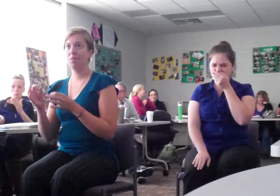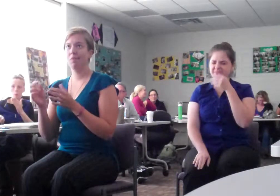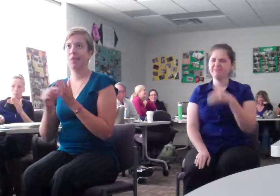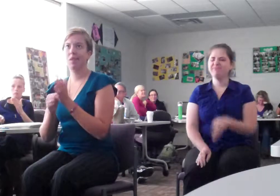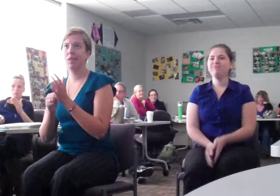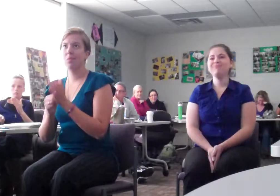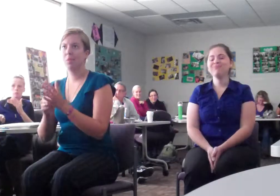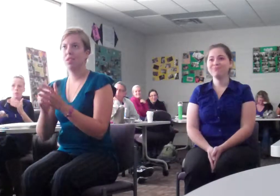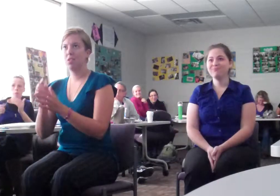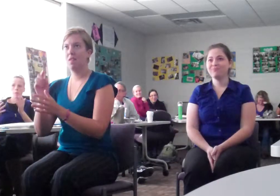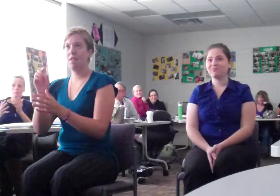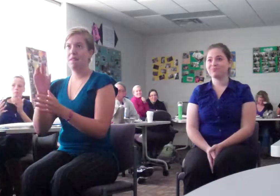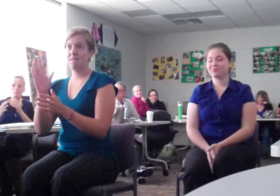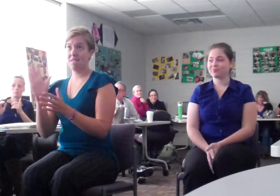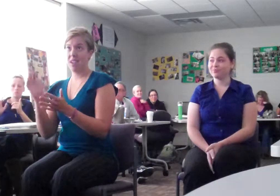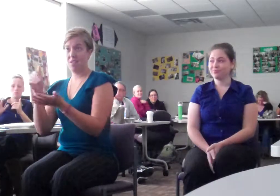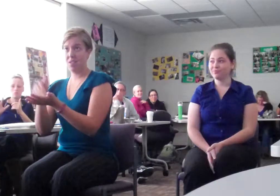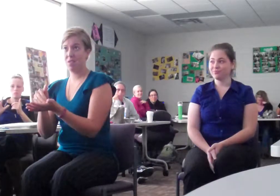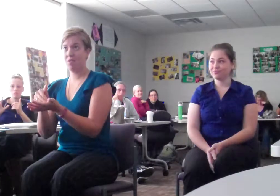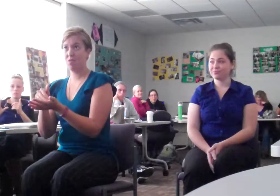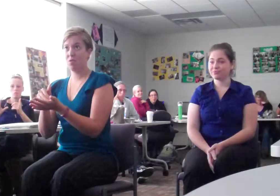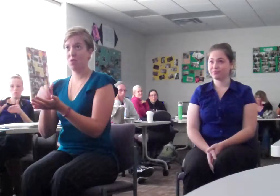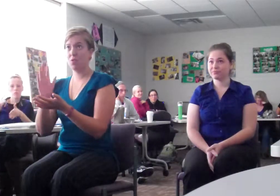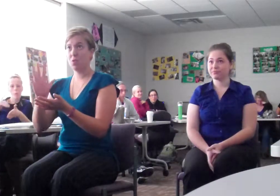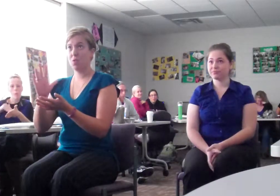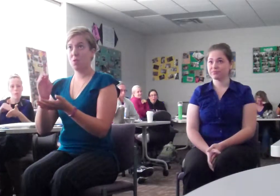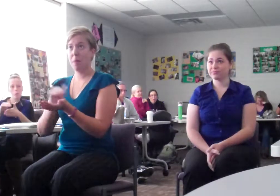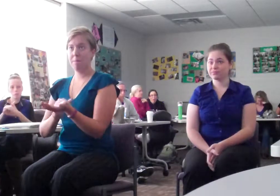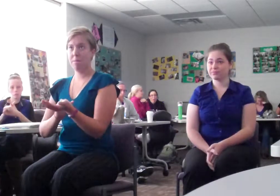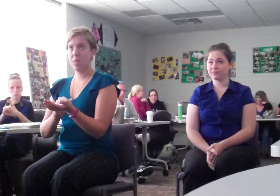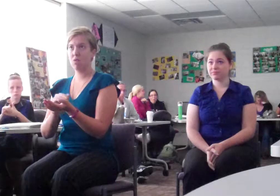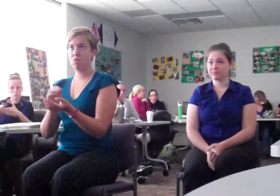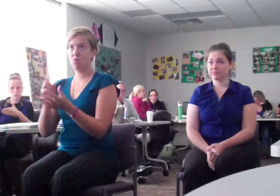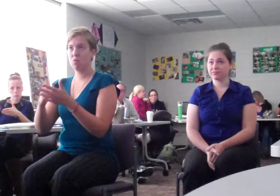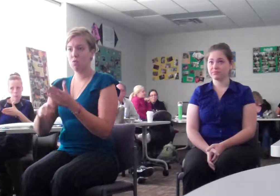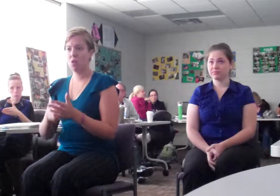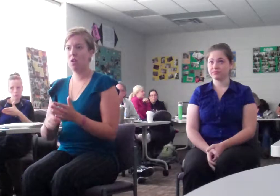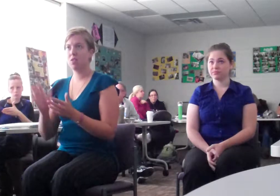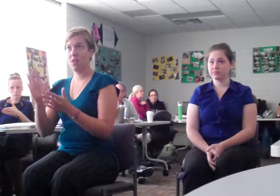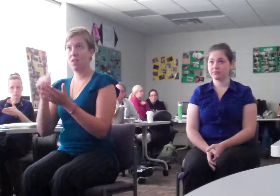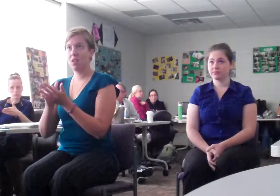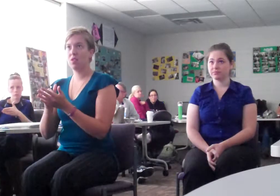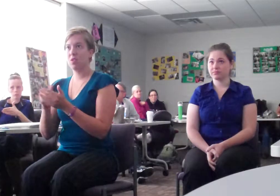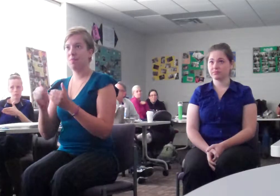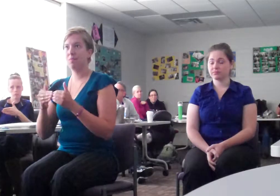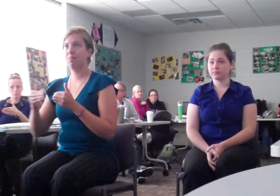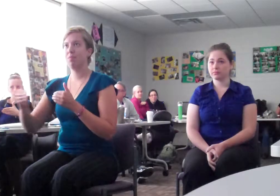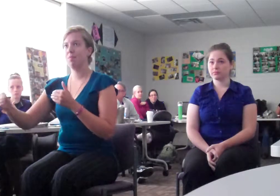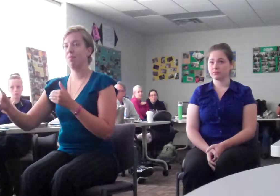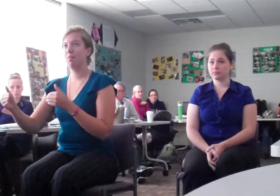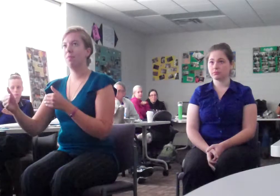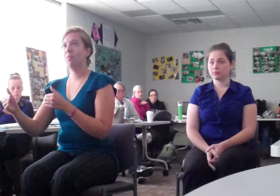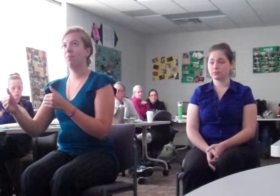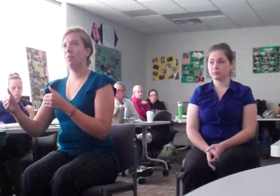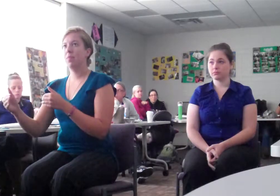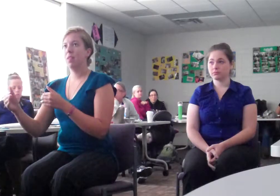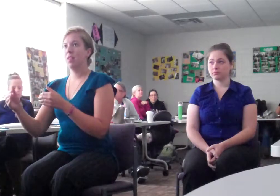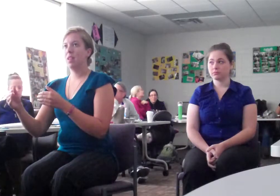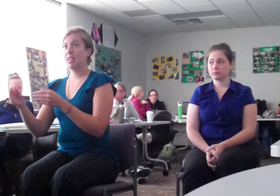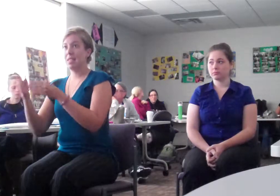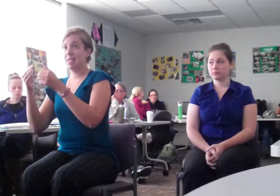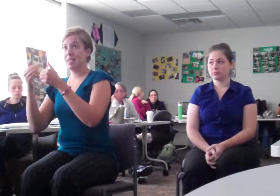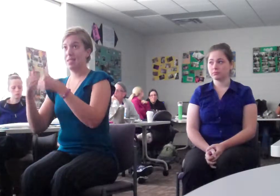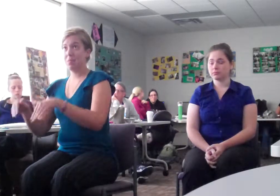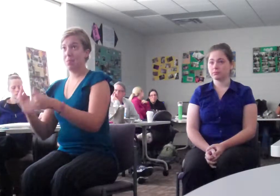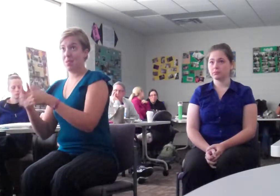say the $5,000, if your medical costs go to $5,000, that next portion is then split up 80 and